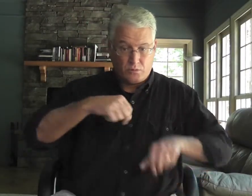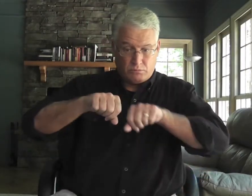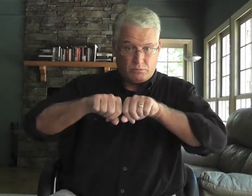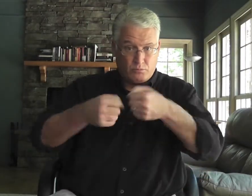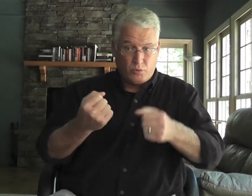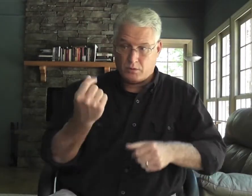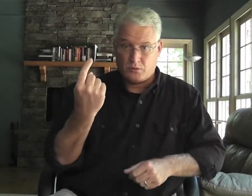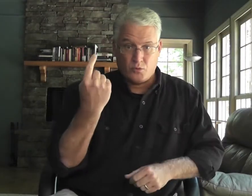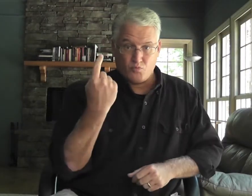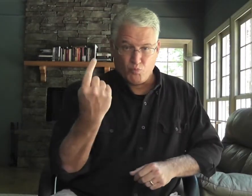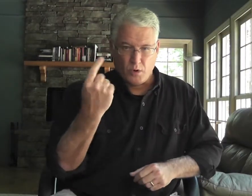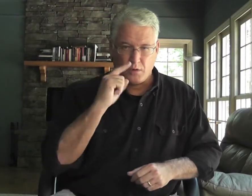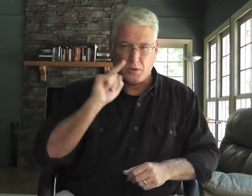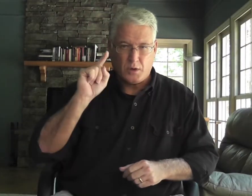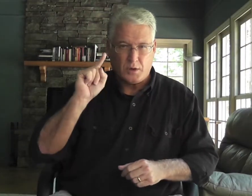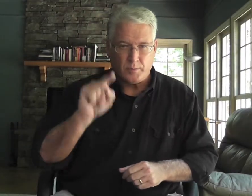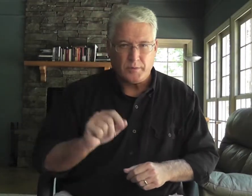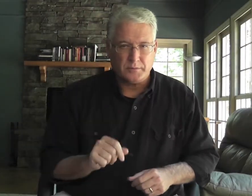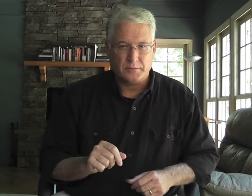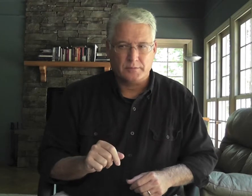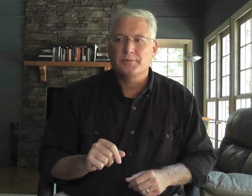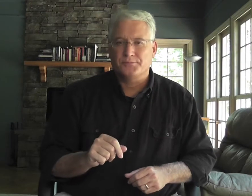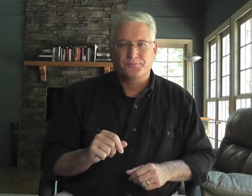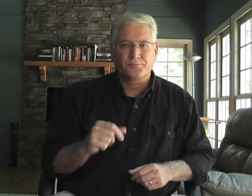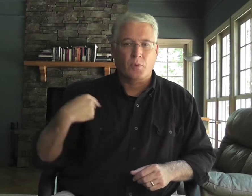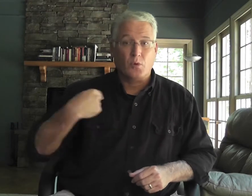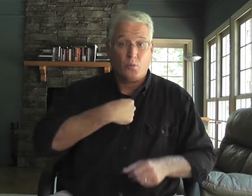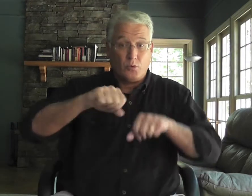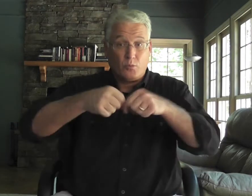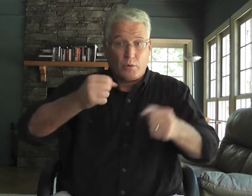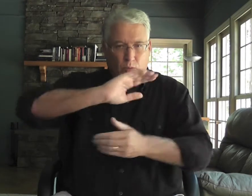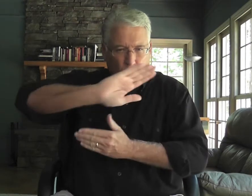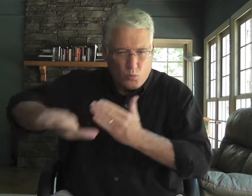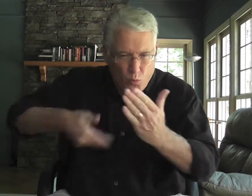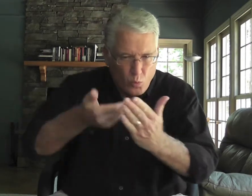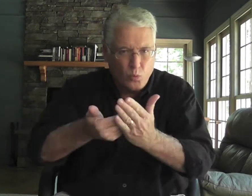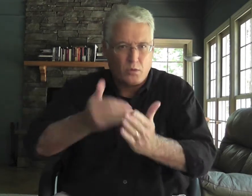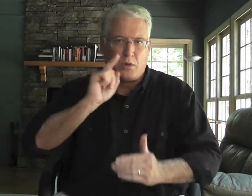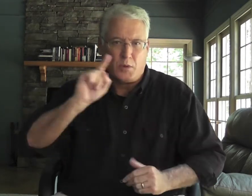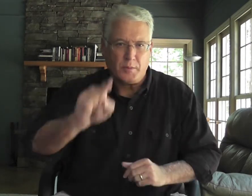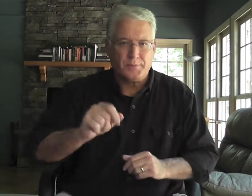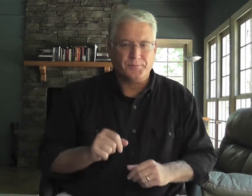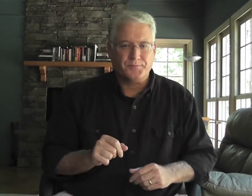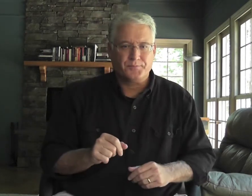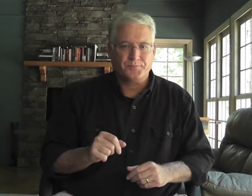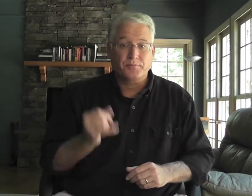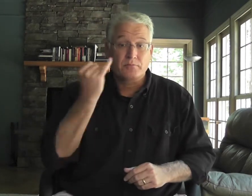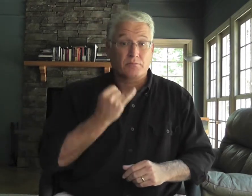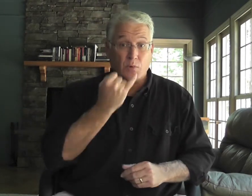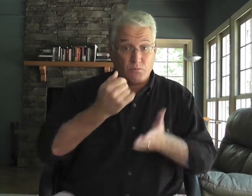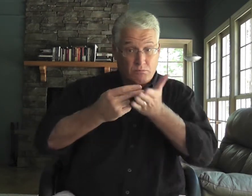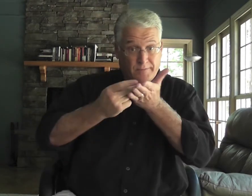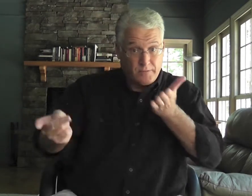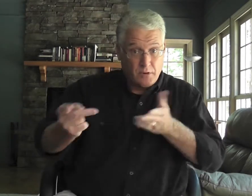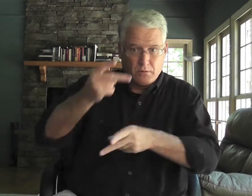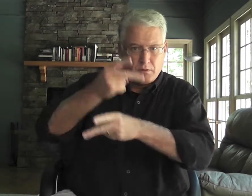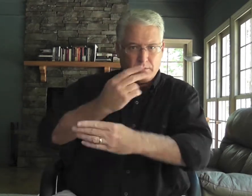God said that when we break one of his commandments, really, we're breaking all of the commandments.